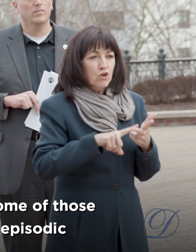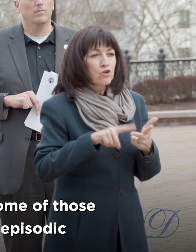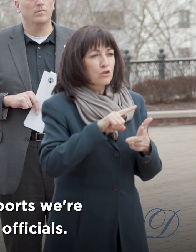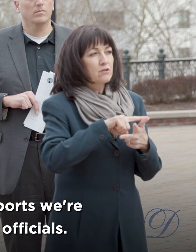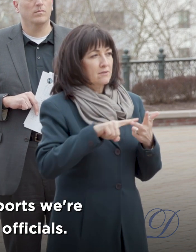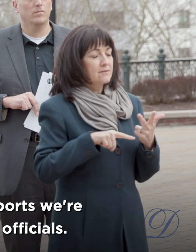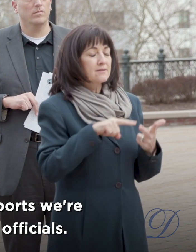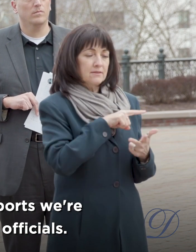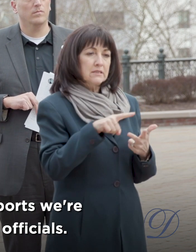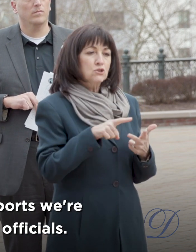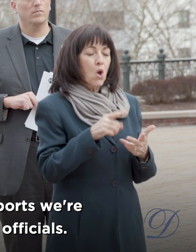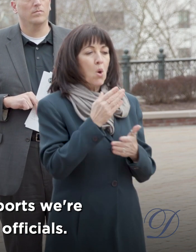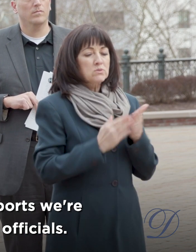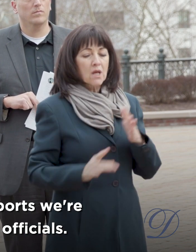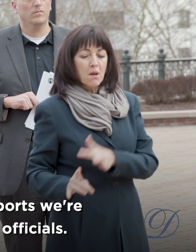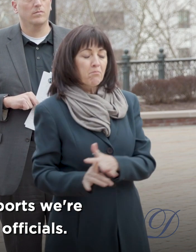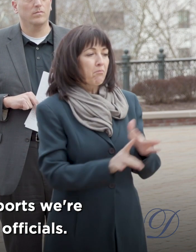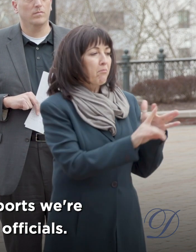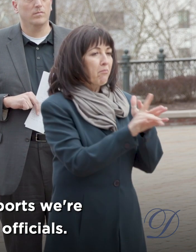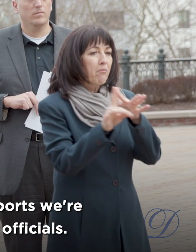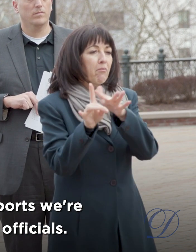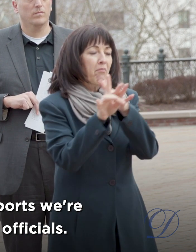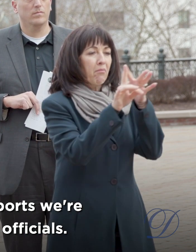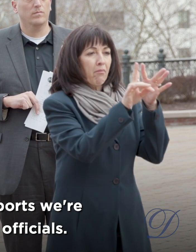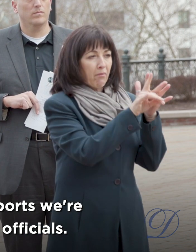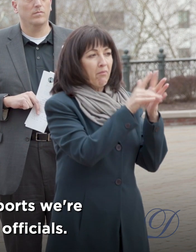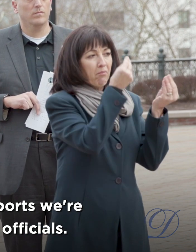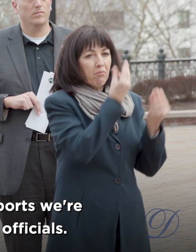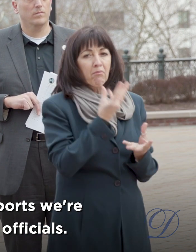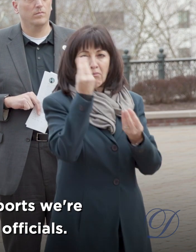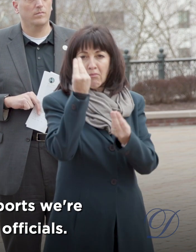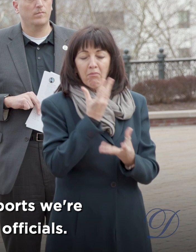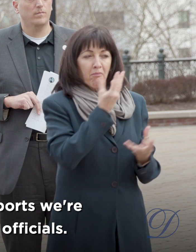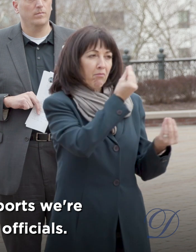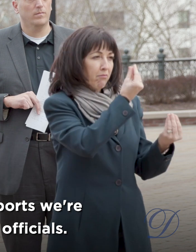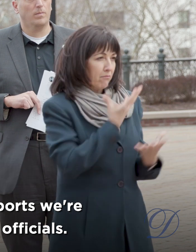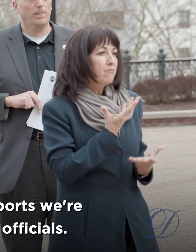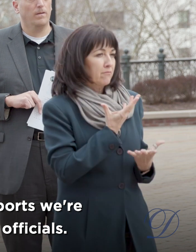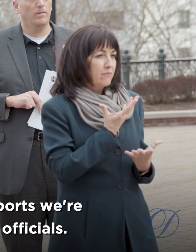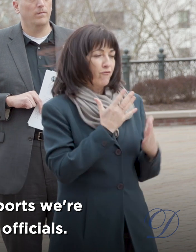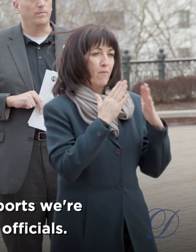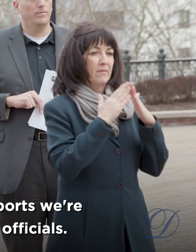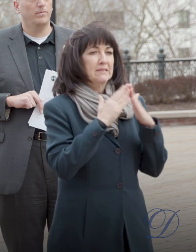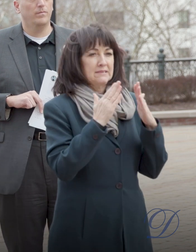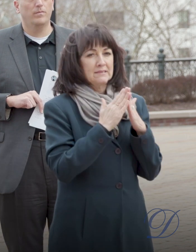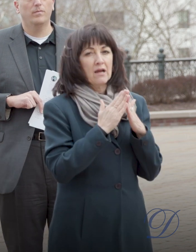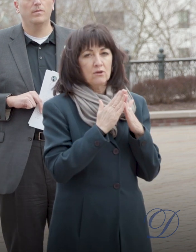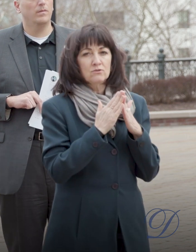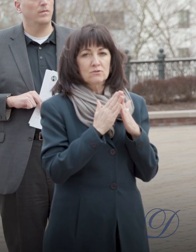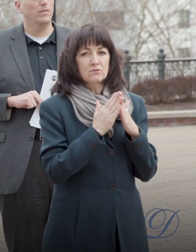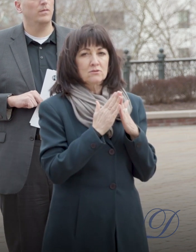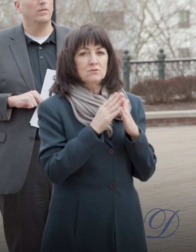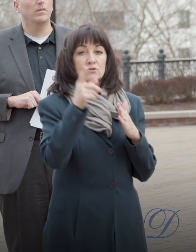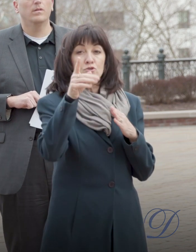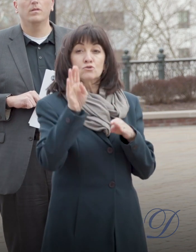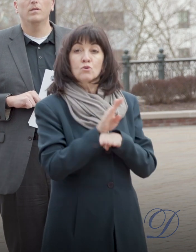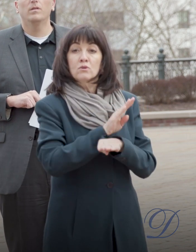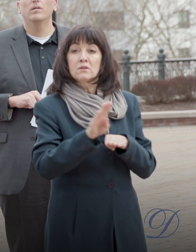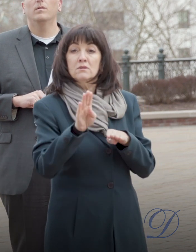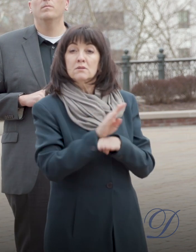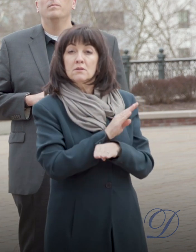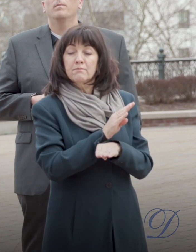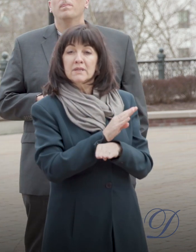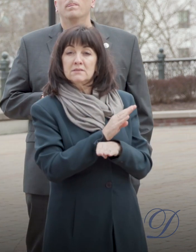bit episodic across our state from the reports we were getting back from the town officials. So the businesses downtown have